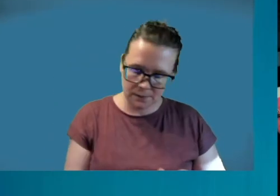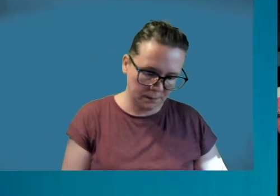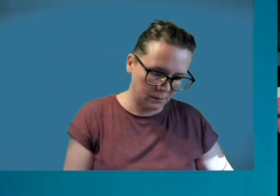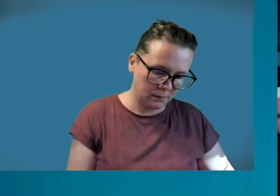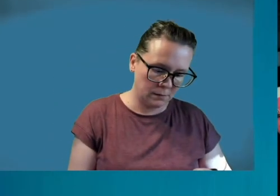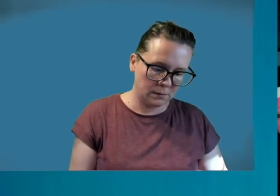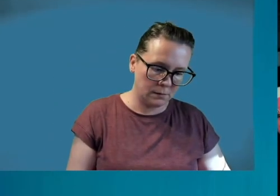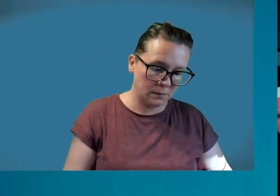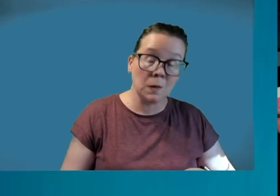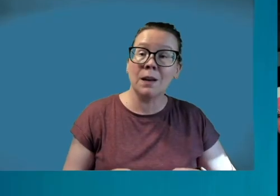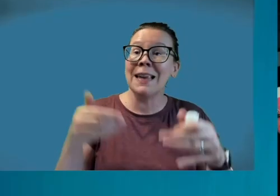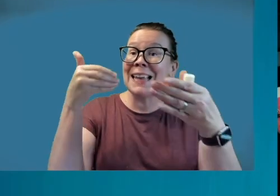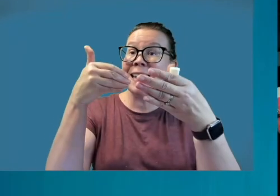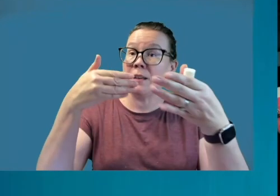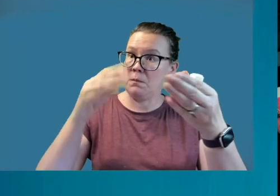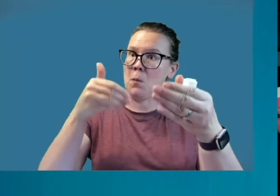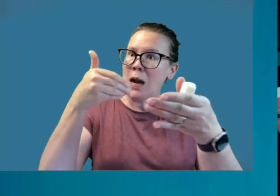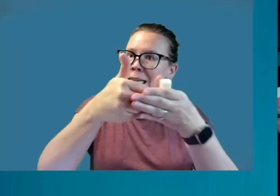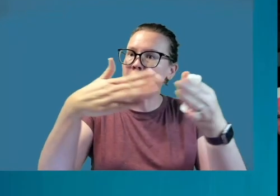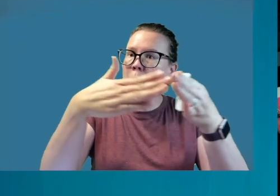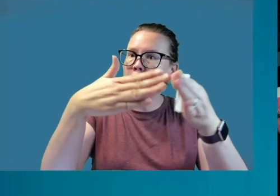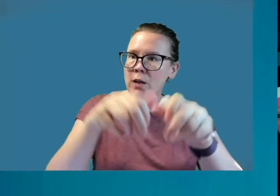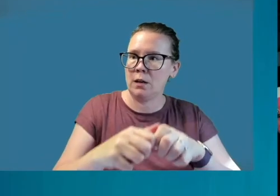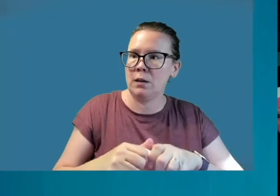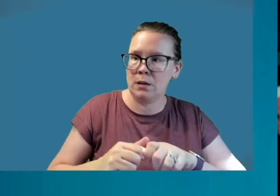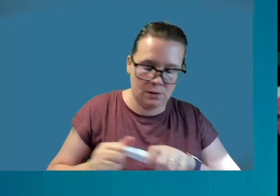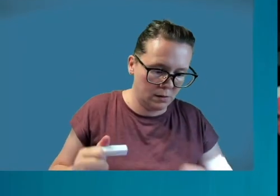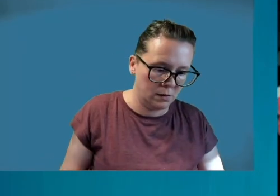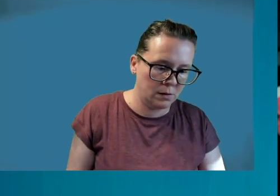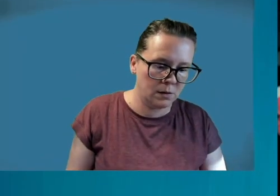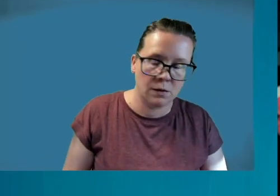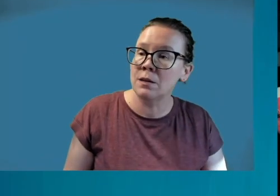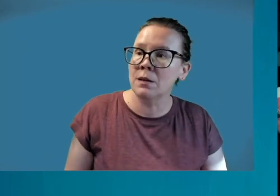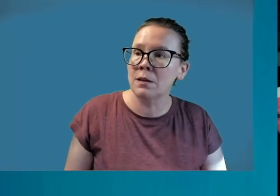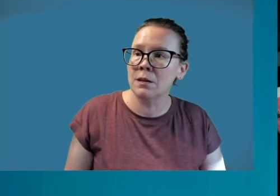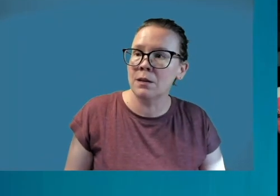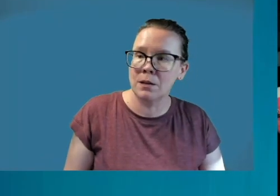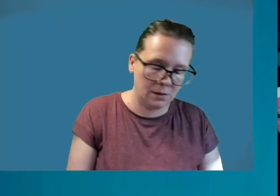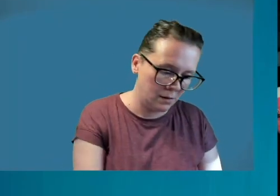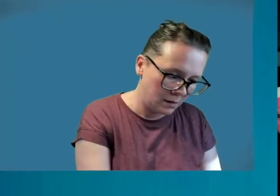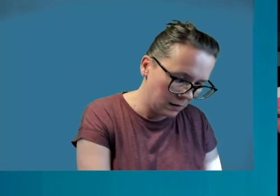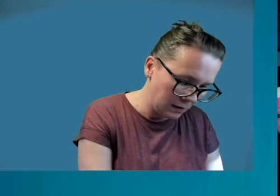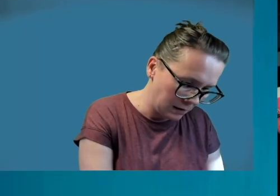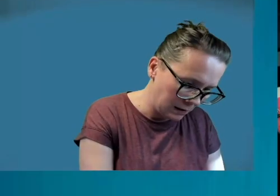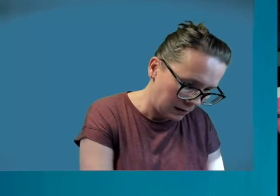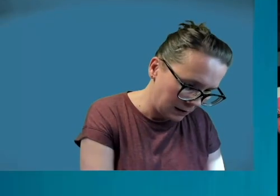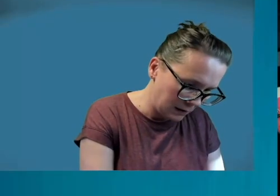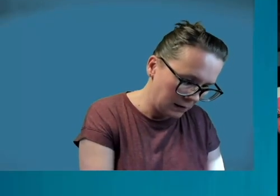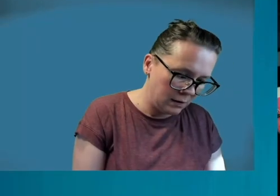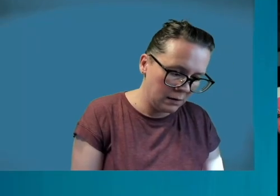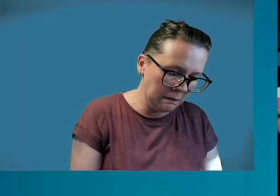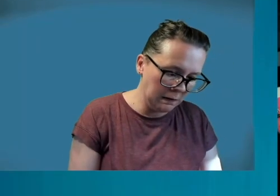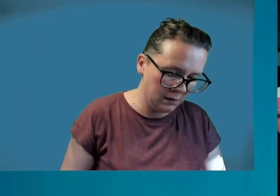Tiny, tiny bit of glue, but this time you want it kind of close to that far corner where you traced. So put it just inside that corner.